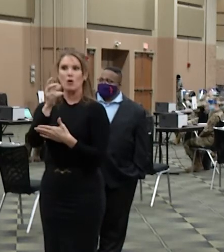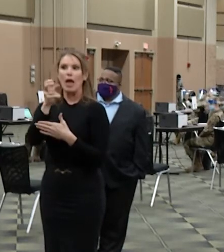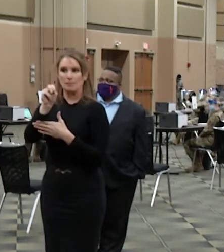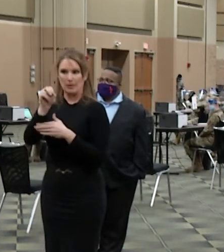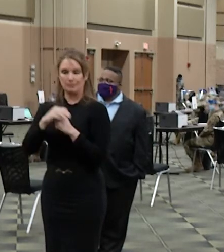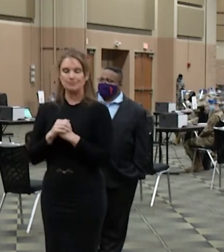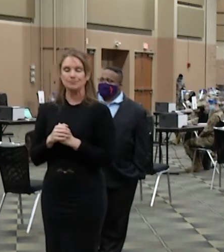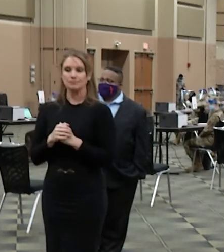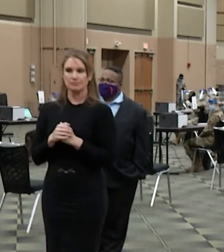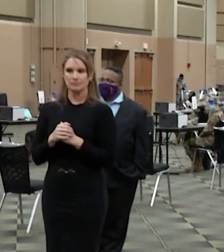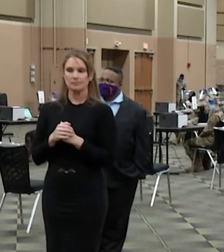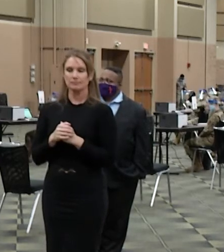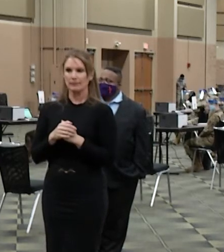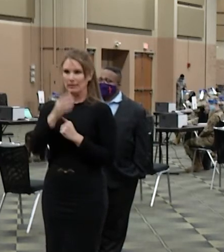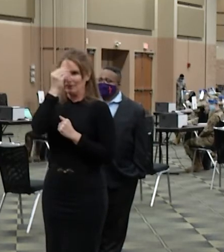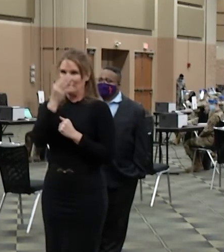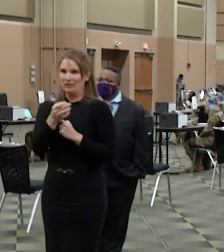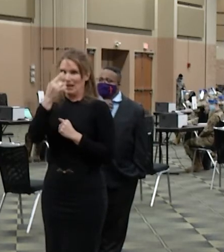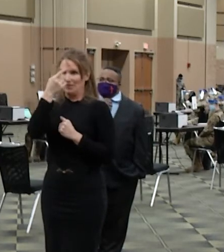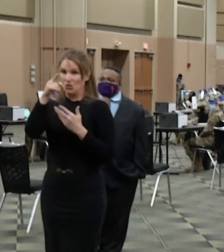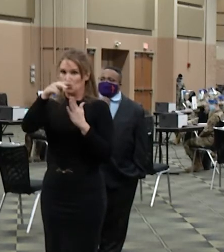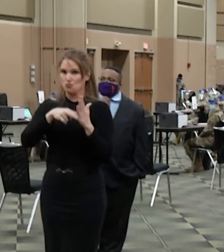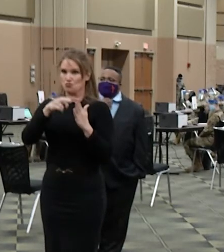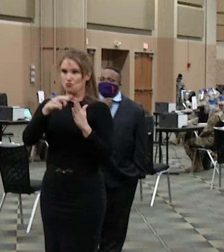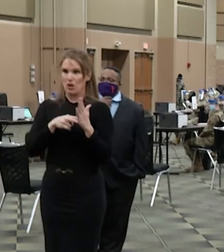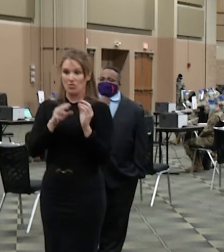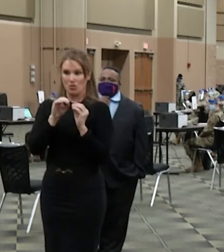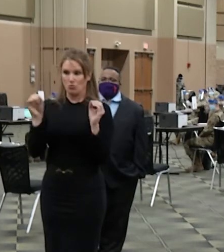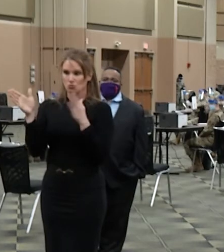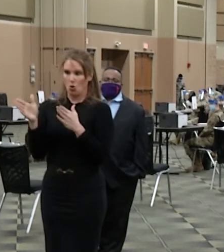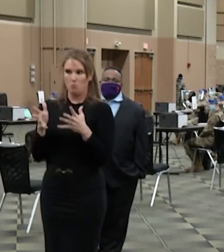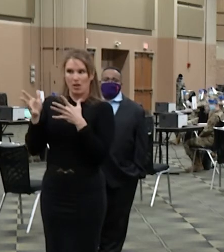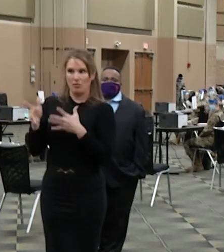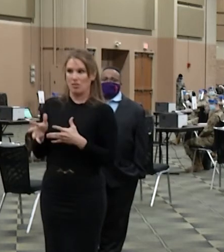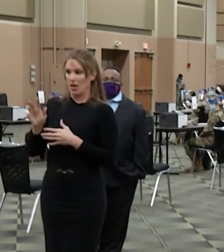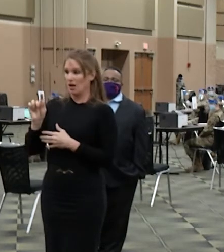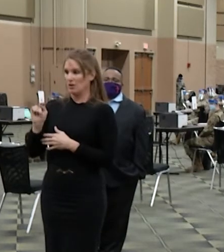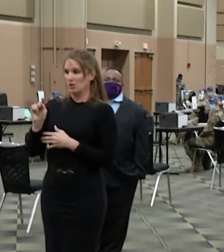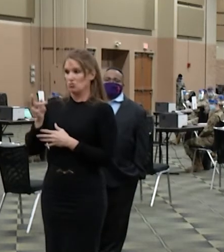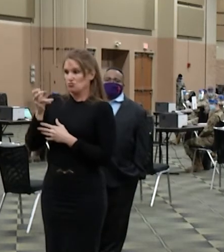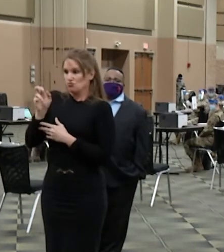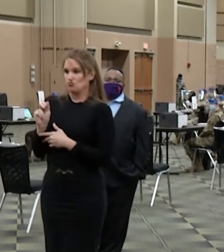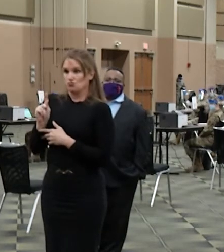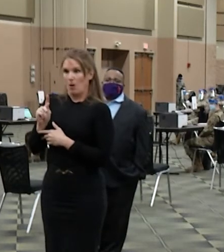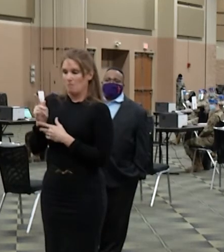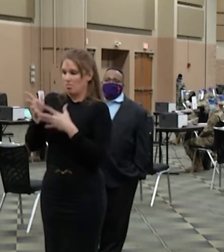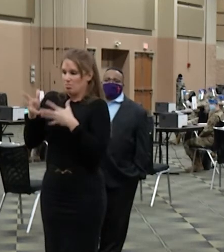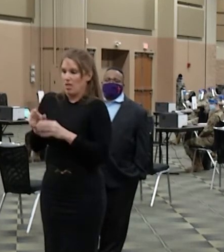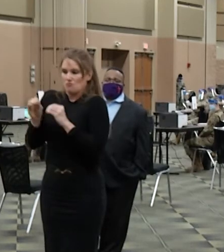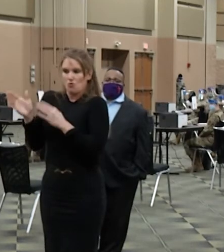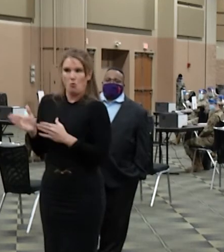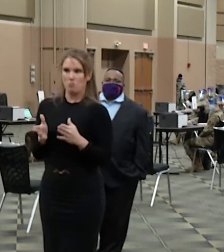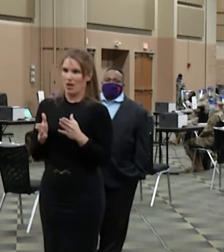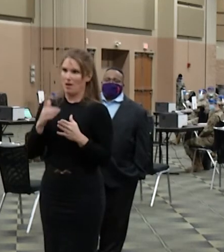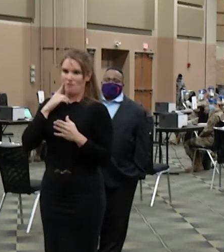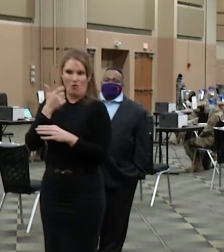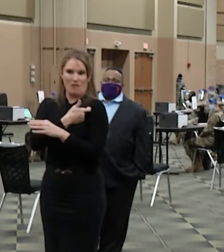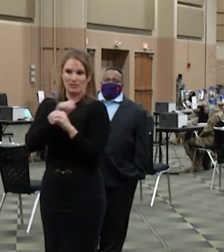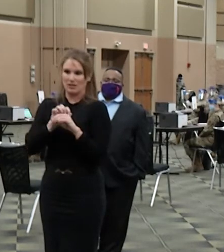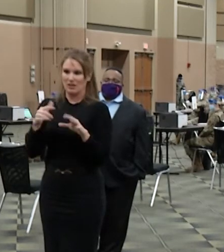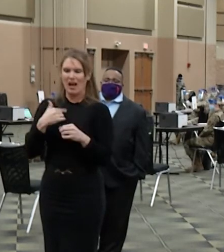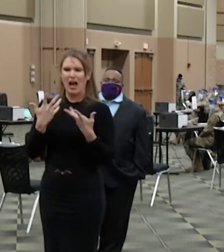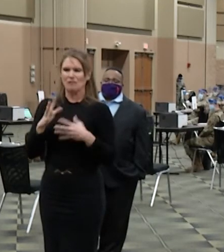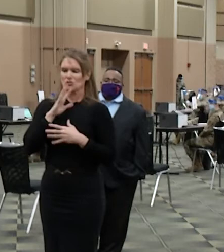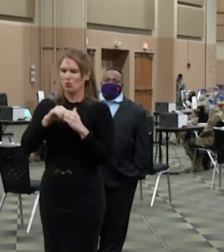administration. By the way, I think you all read that there was no plan left behind for them. Many of them, I spoke with one person